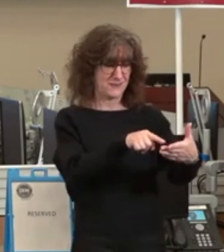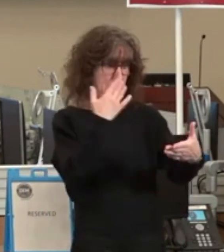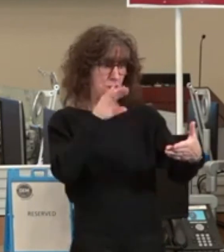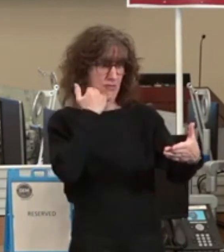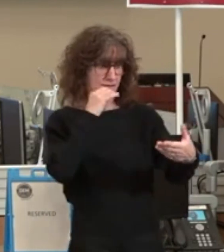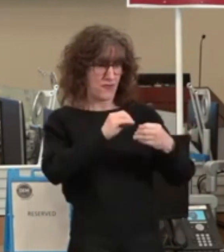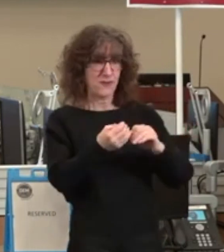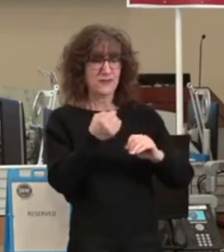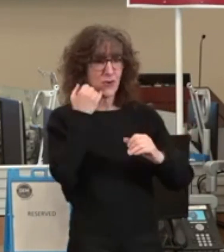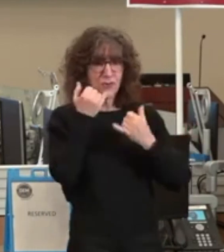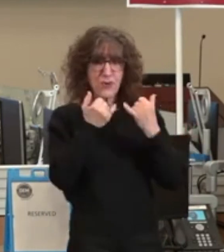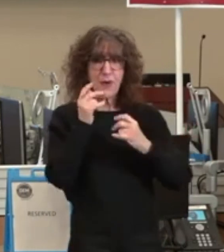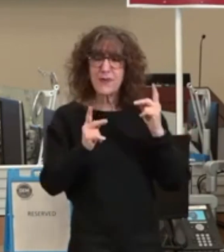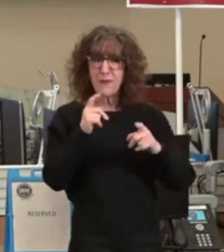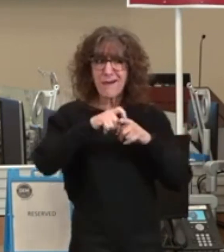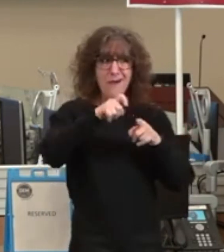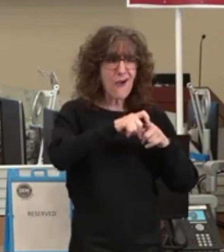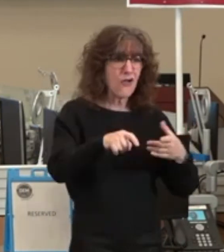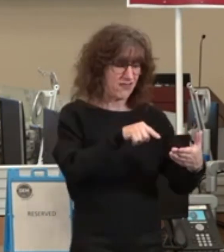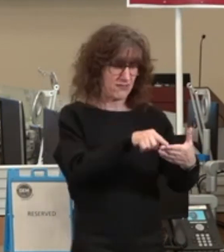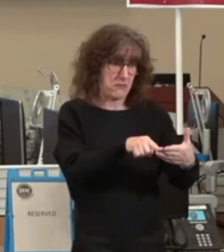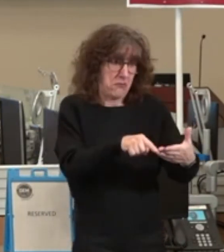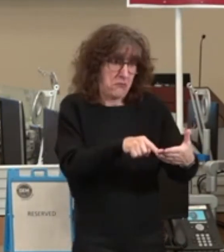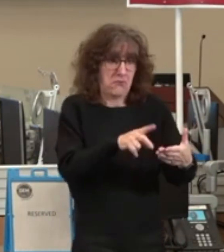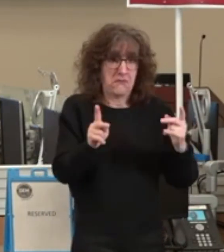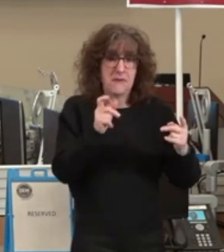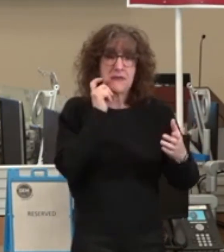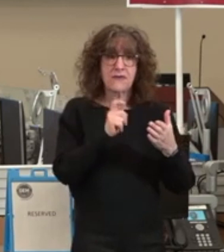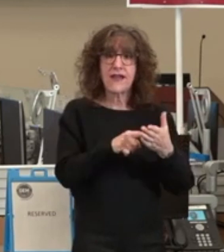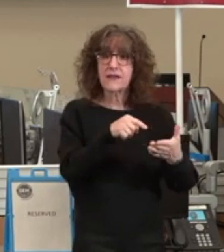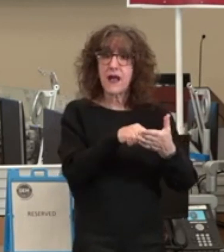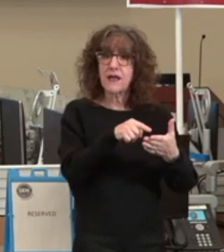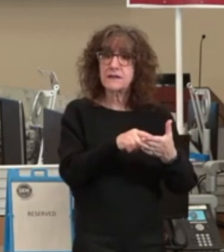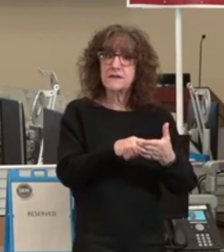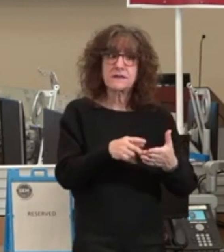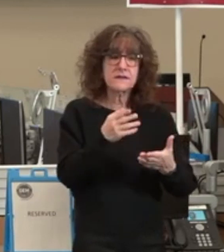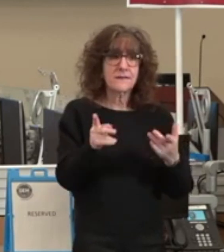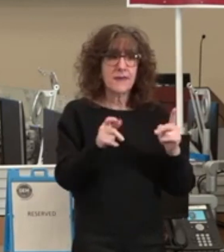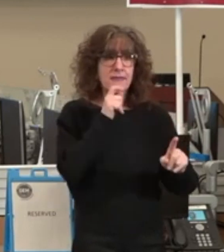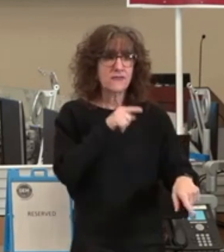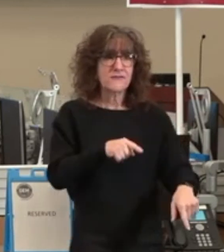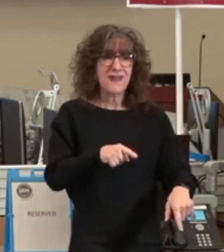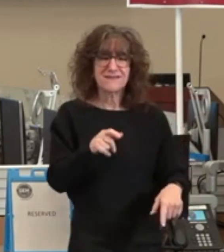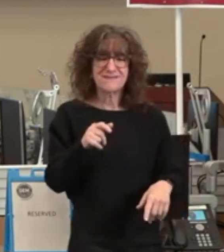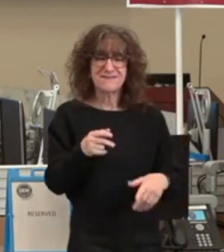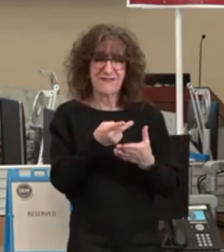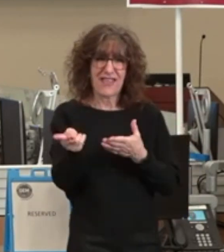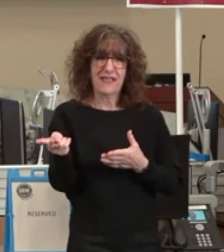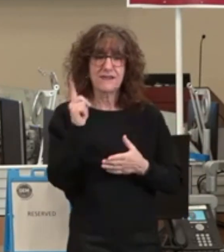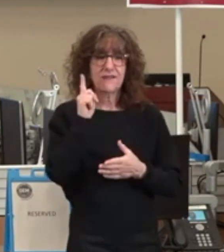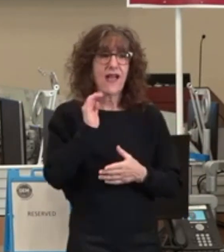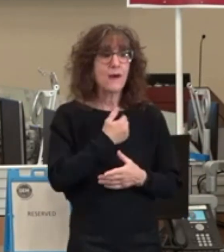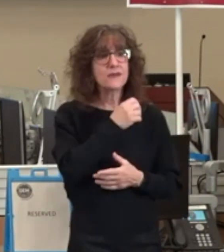recognize. So you start calling into people's homes and with a number that people don't recognize. Some of these things didn't work necessarily for our